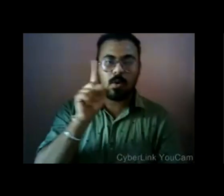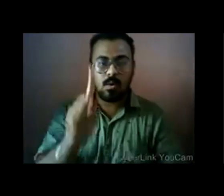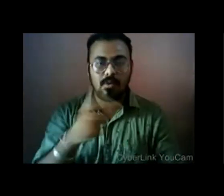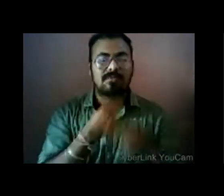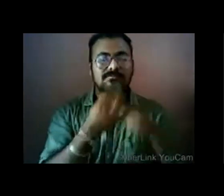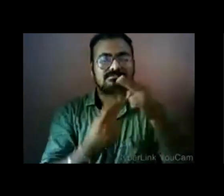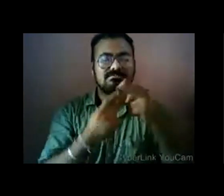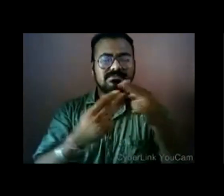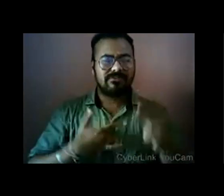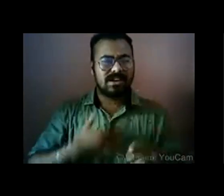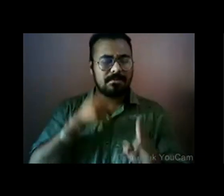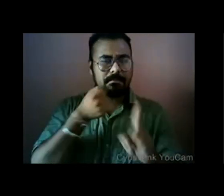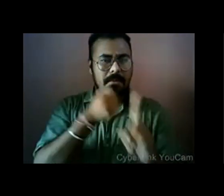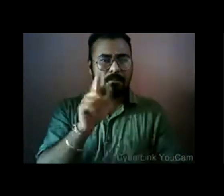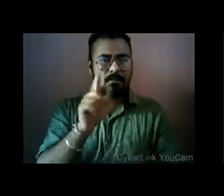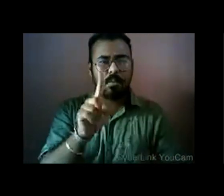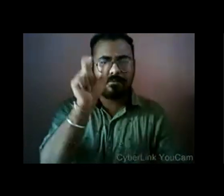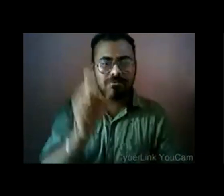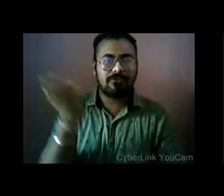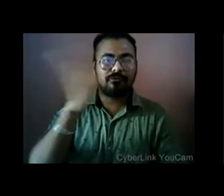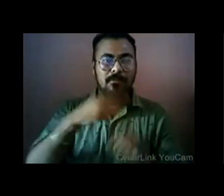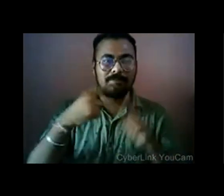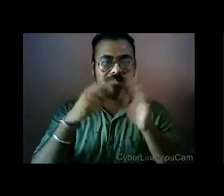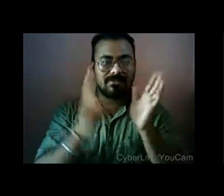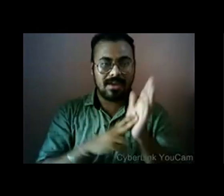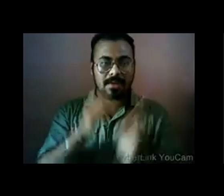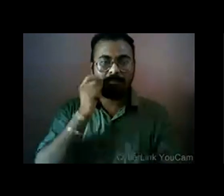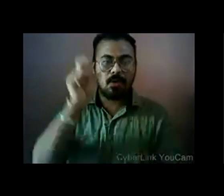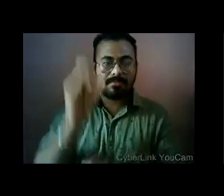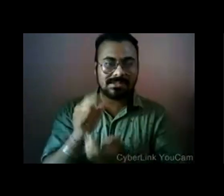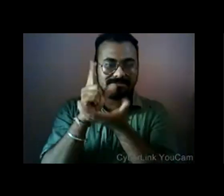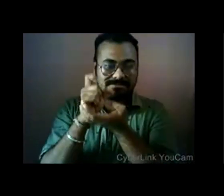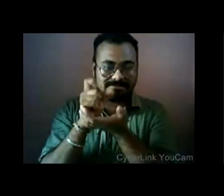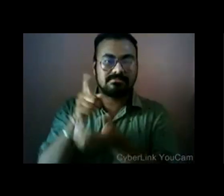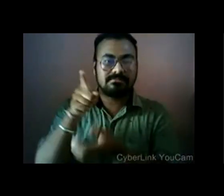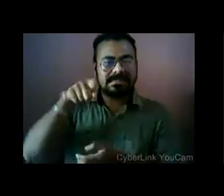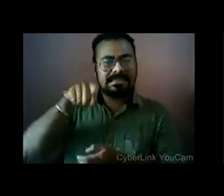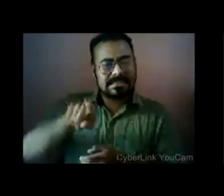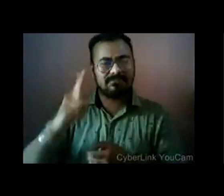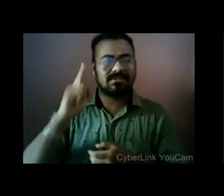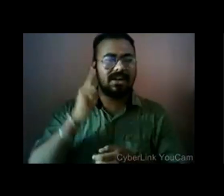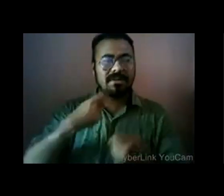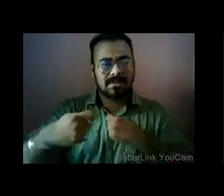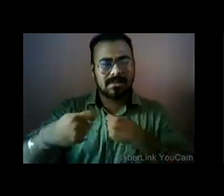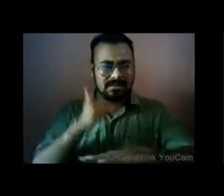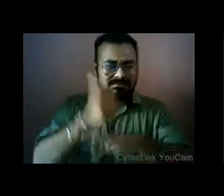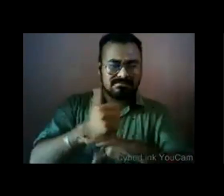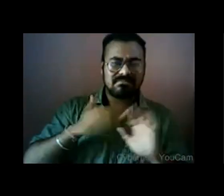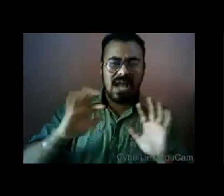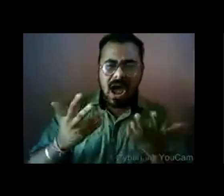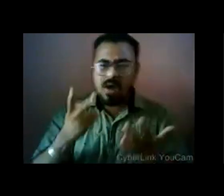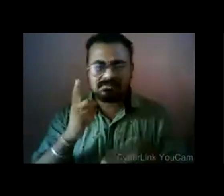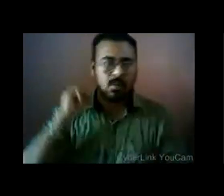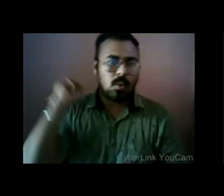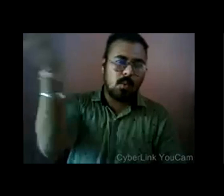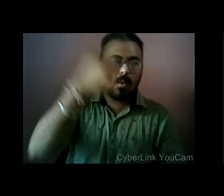people came in, and there were few. There was one thing that was very impactful. There was a person from Tamil Nadu, and he himself